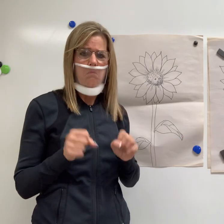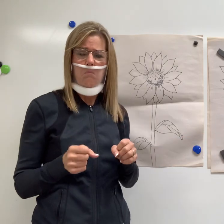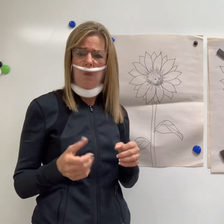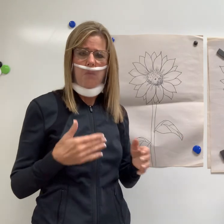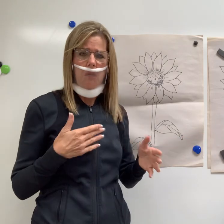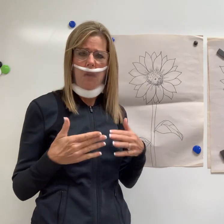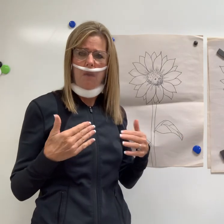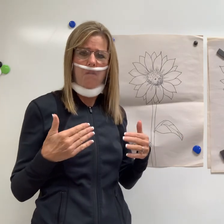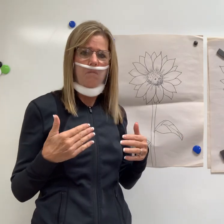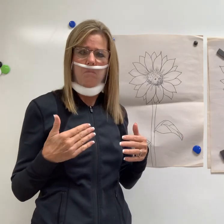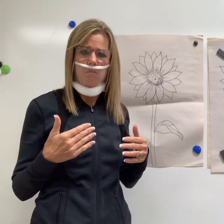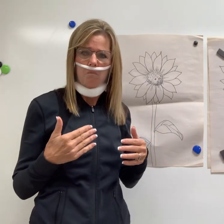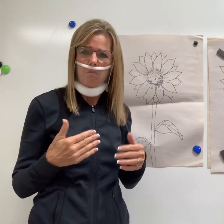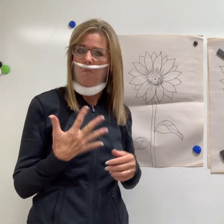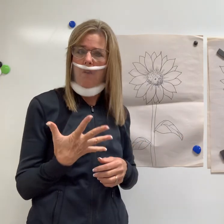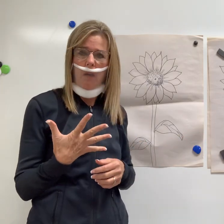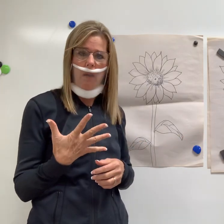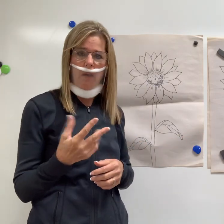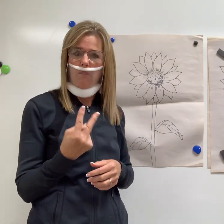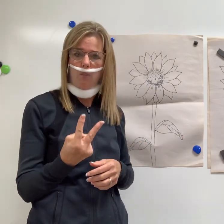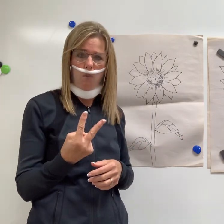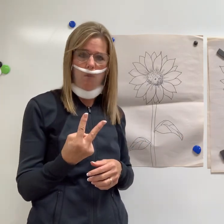might have room for two. It doesn't matter.